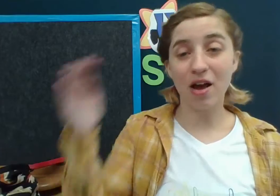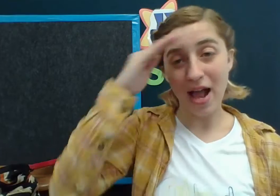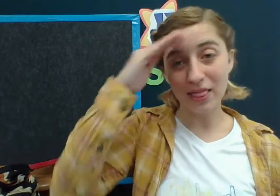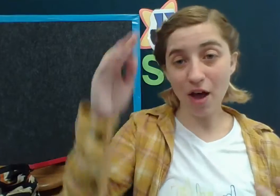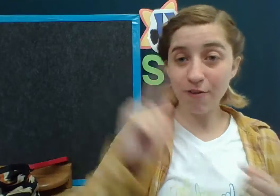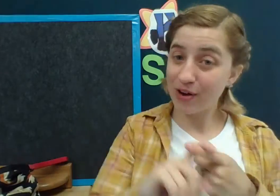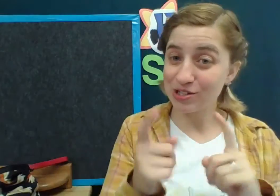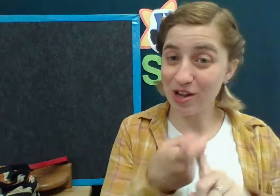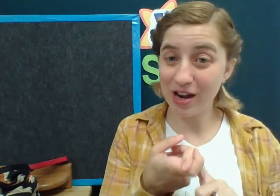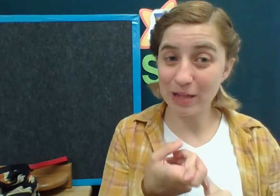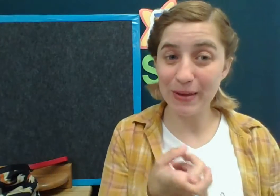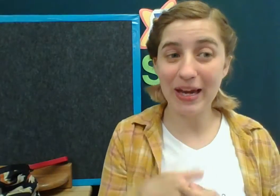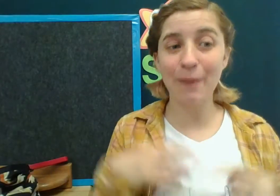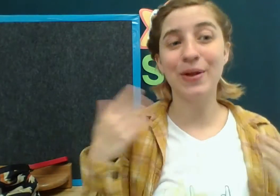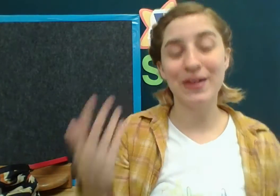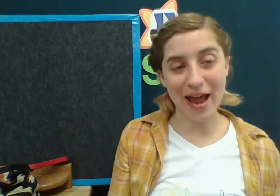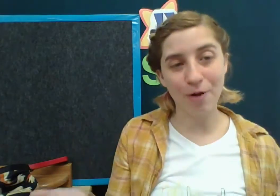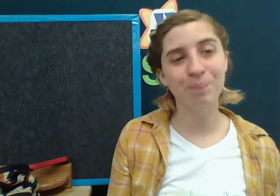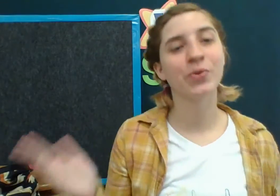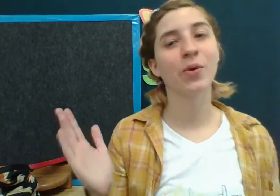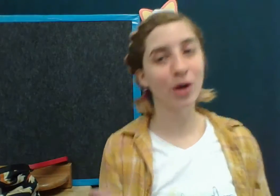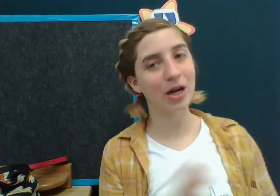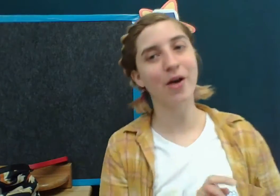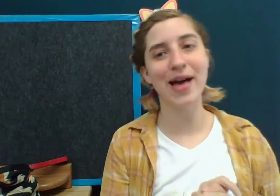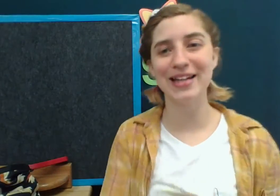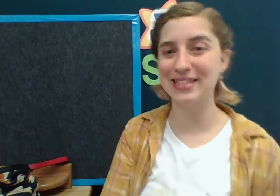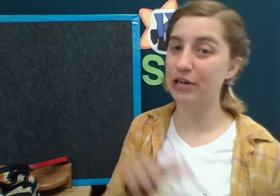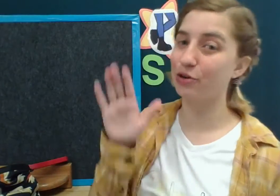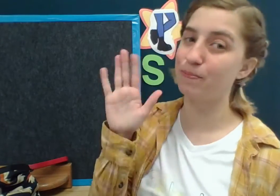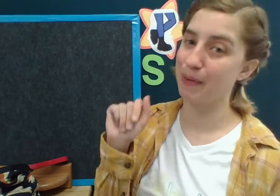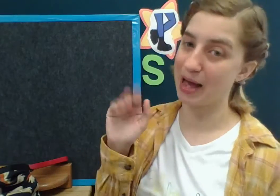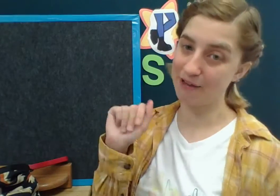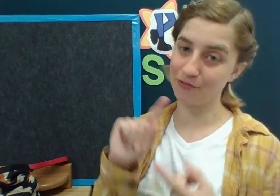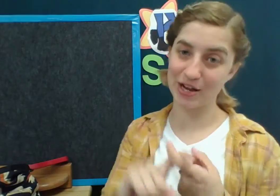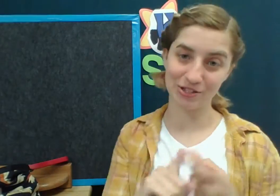our Hello Friends song at the beginning, but now we're gonna go ahead and sing our Goodbye